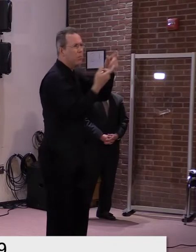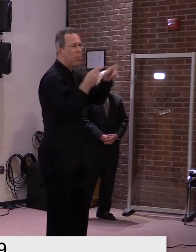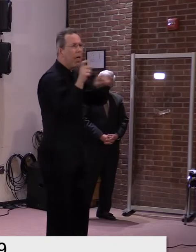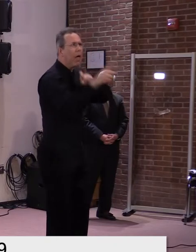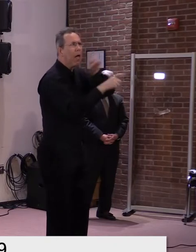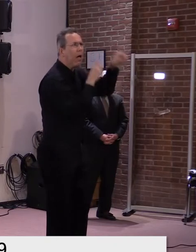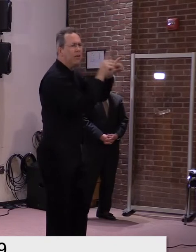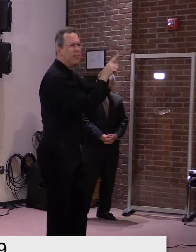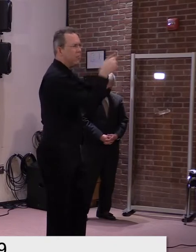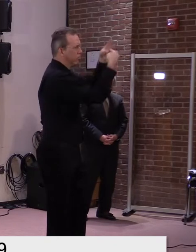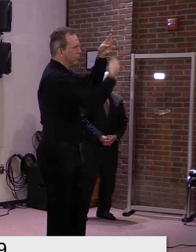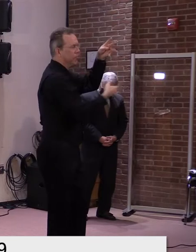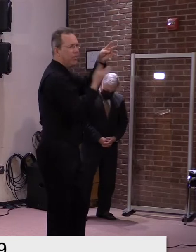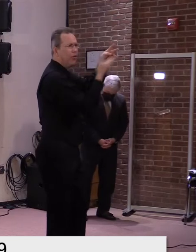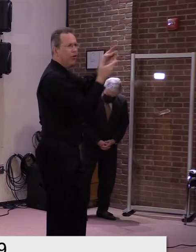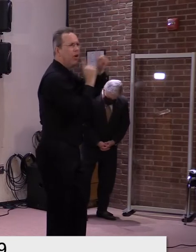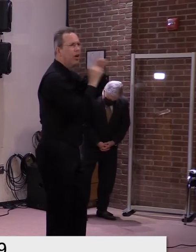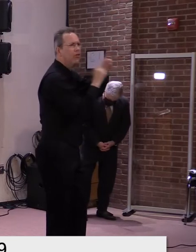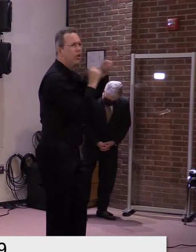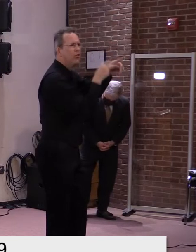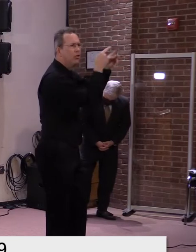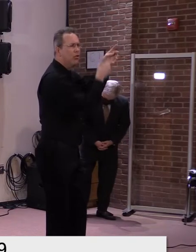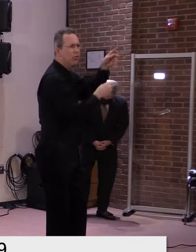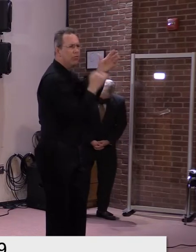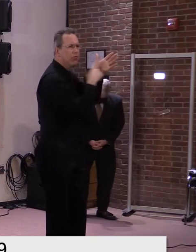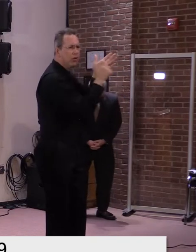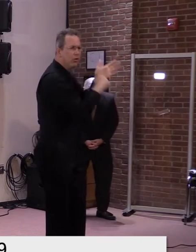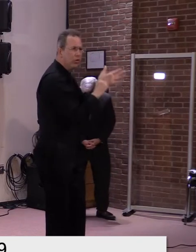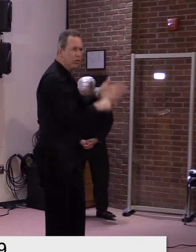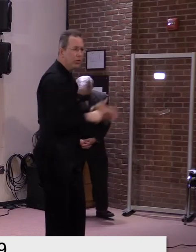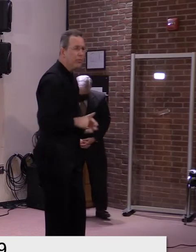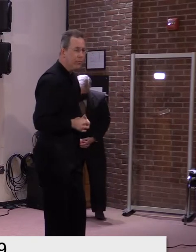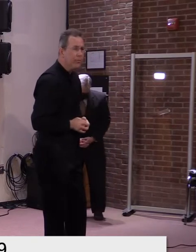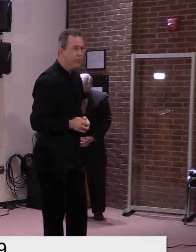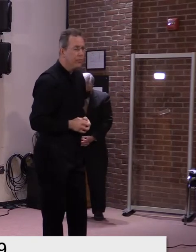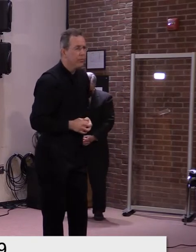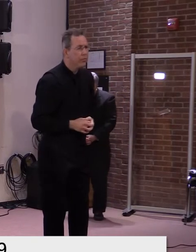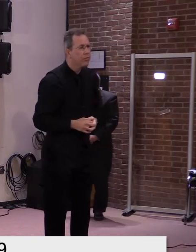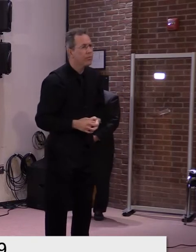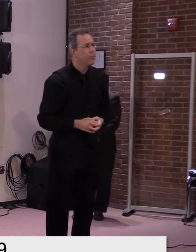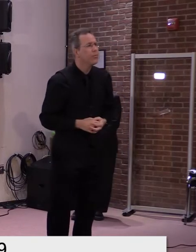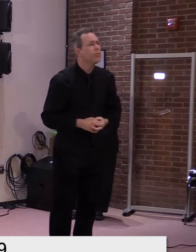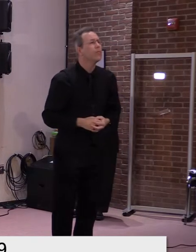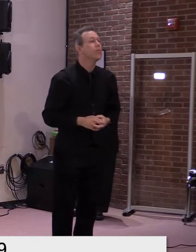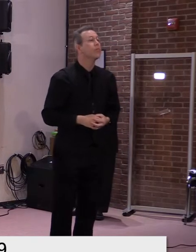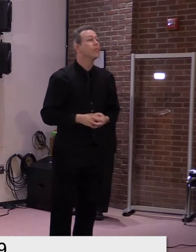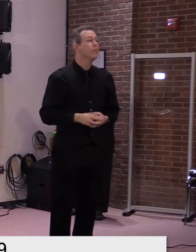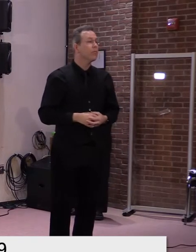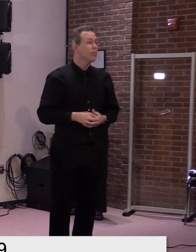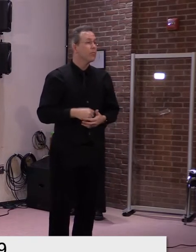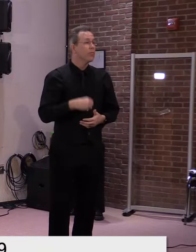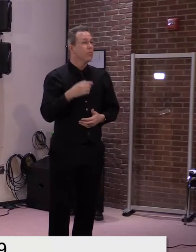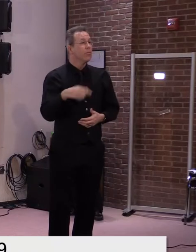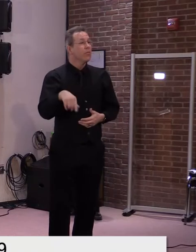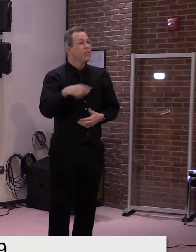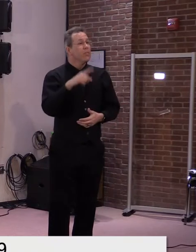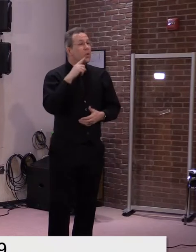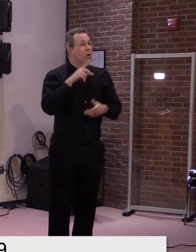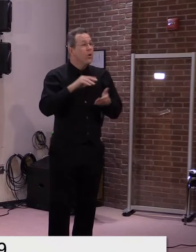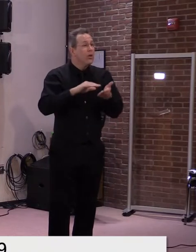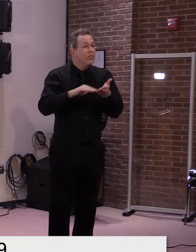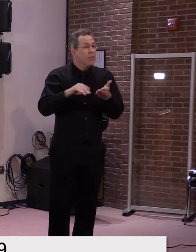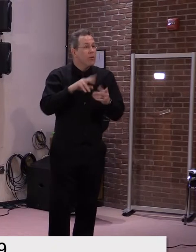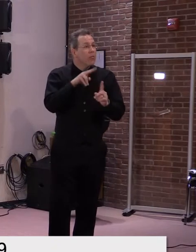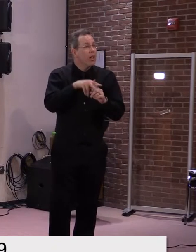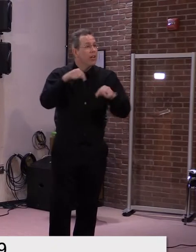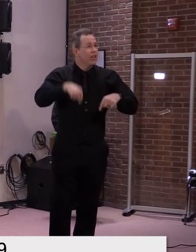www.irs.gov. For this exemption to follow through, however, and apply to Vermont tax filings, the Vermont legislature will have